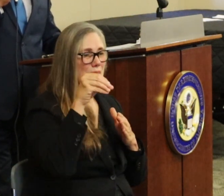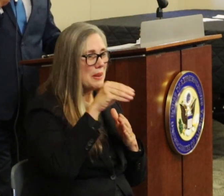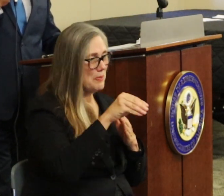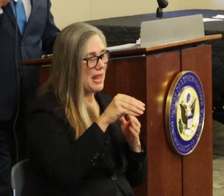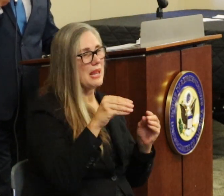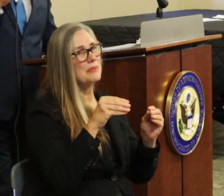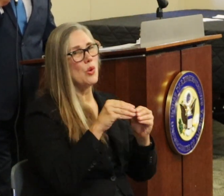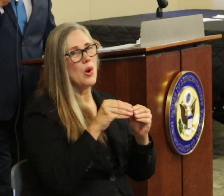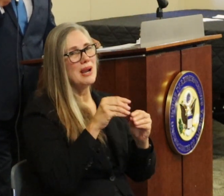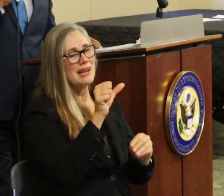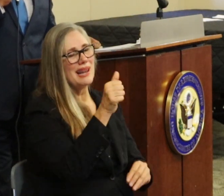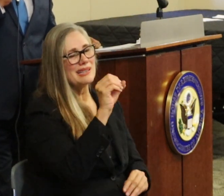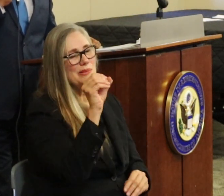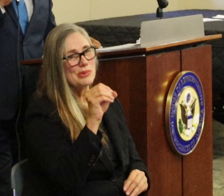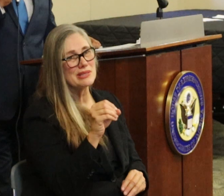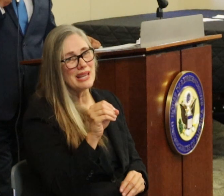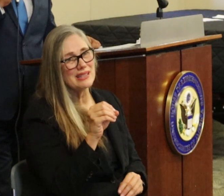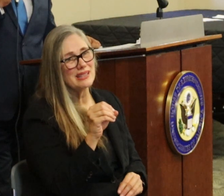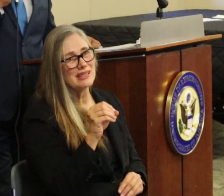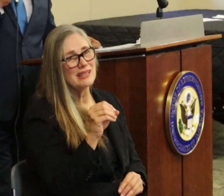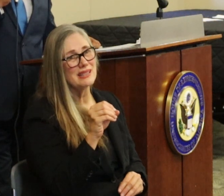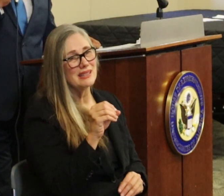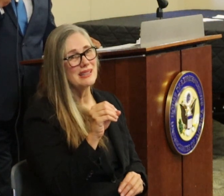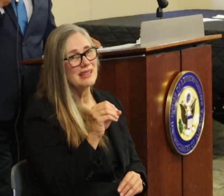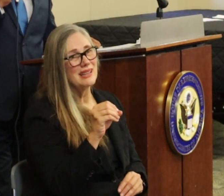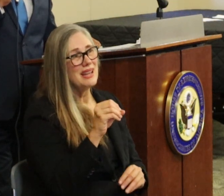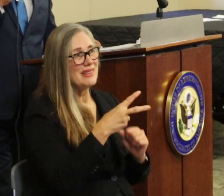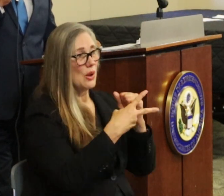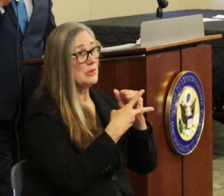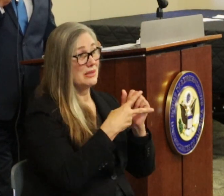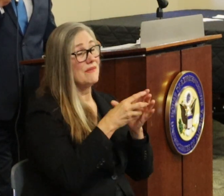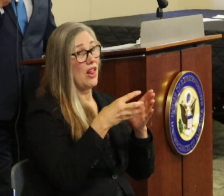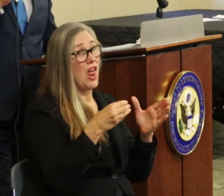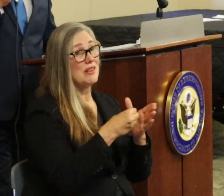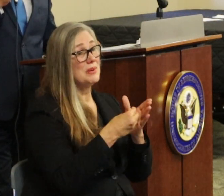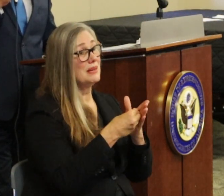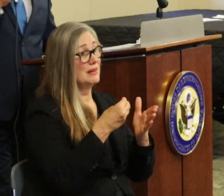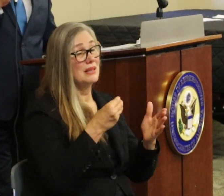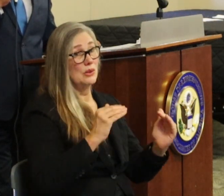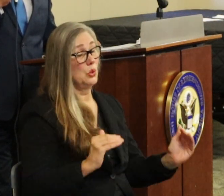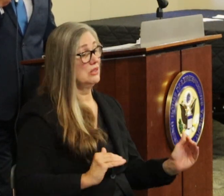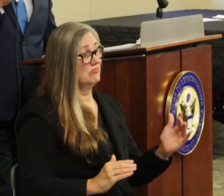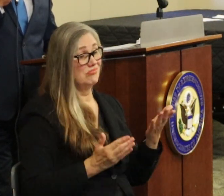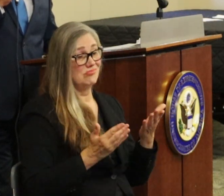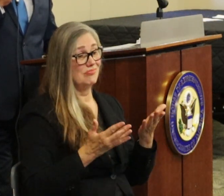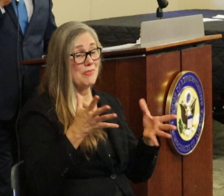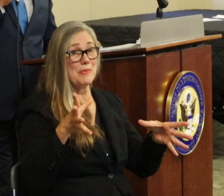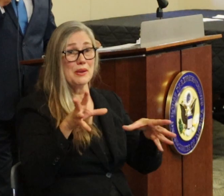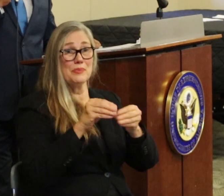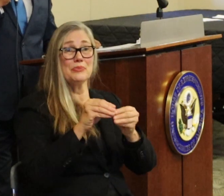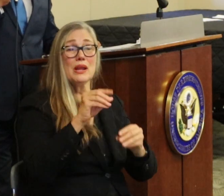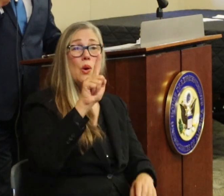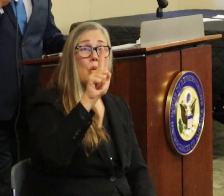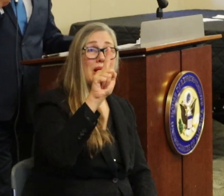like 10% of that, then we'd be talking about saving, you know, $1.5 billion just on foam